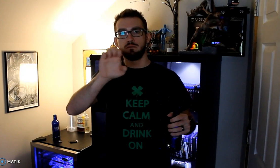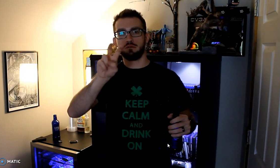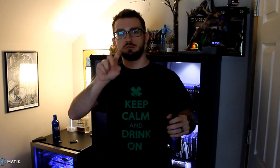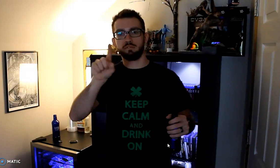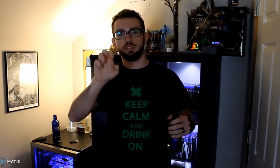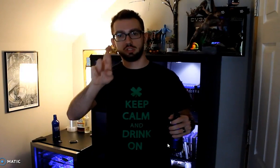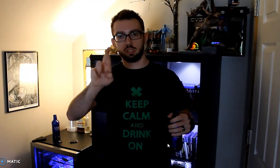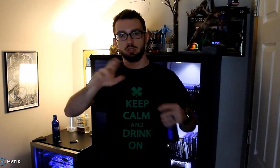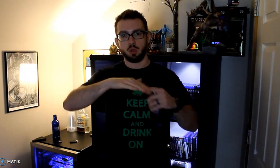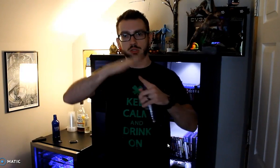some drinks.